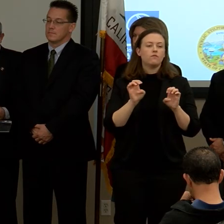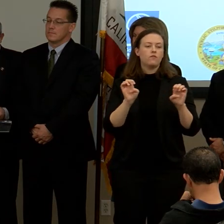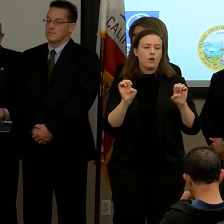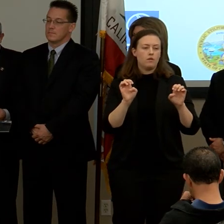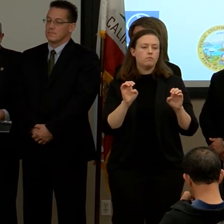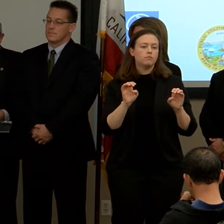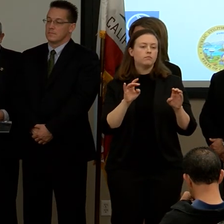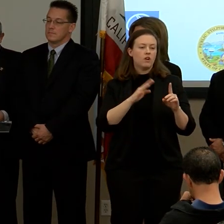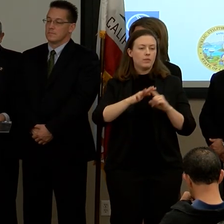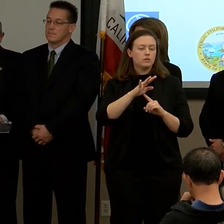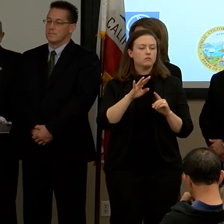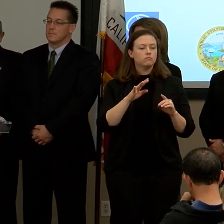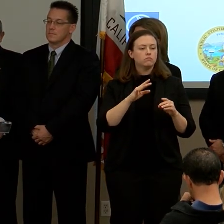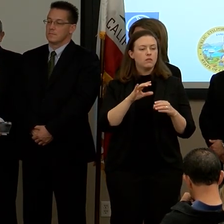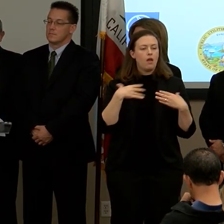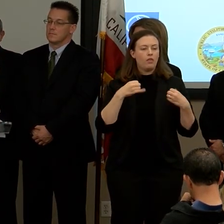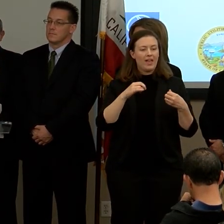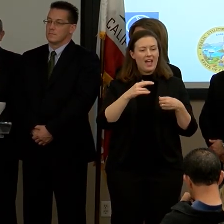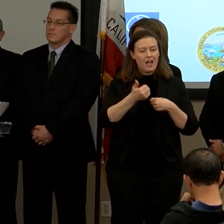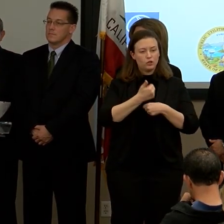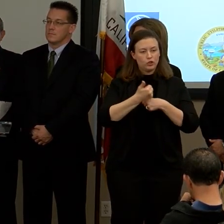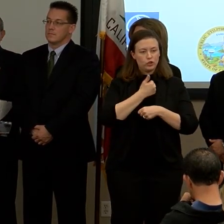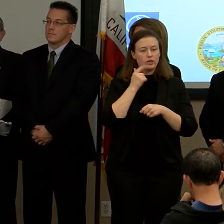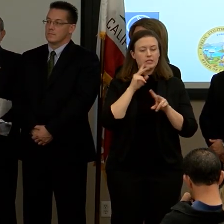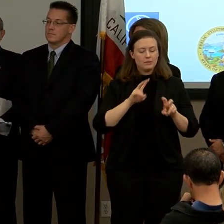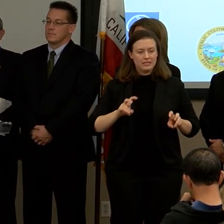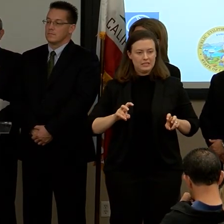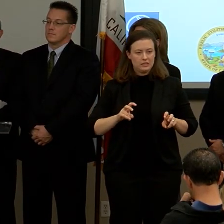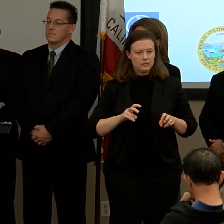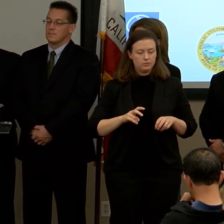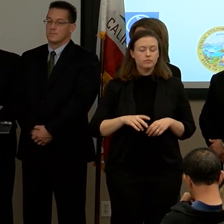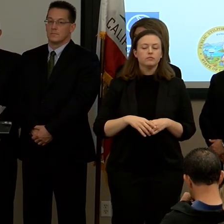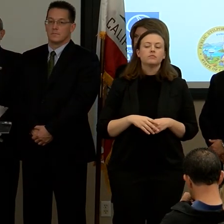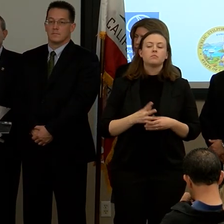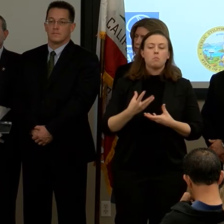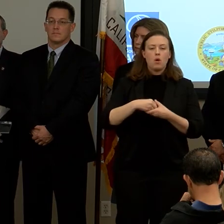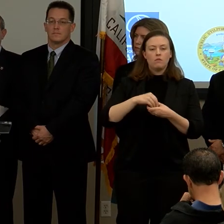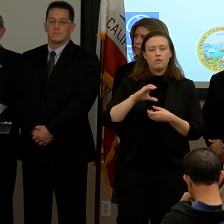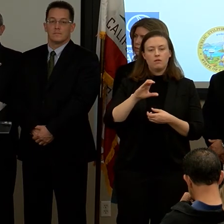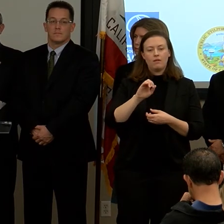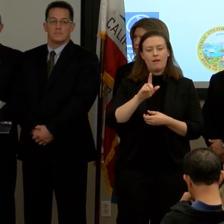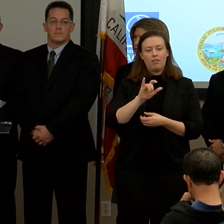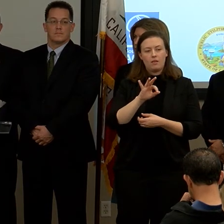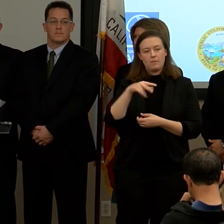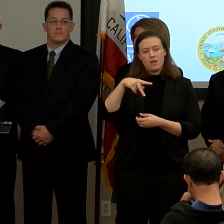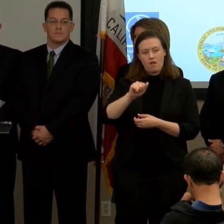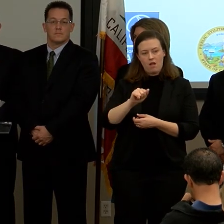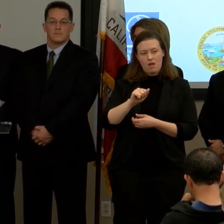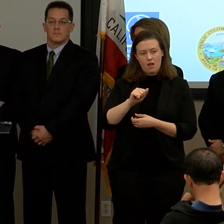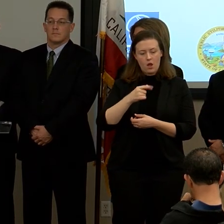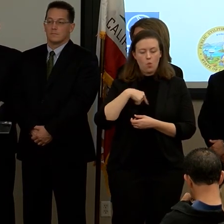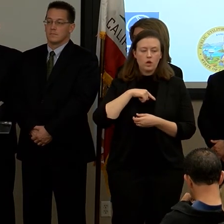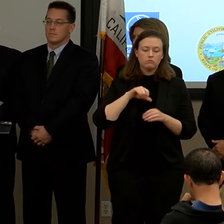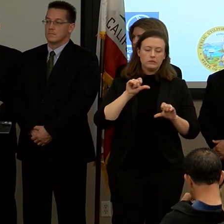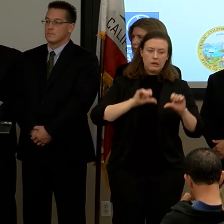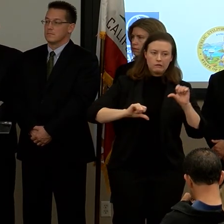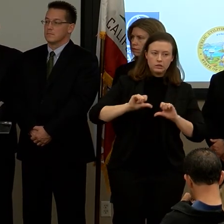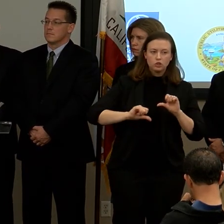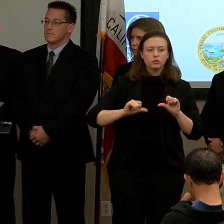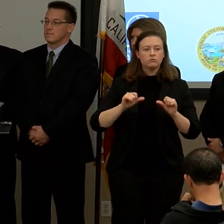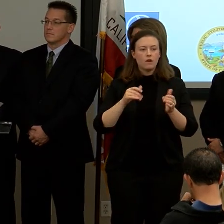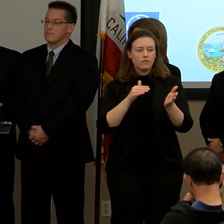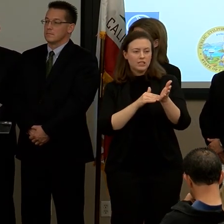Assessment. We're a part of CalEPA. We consist of health scientists and physicians, and our job is